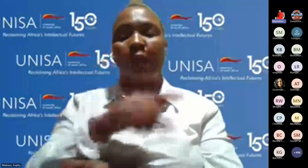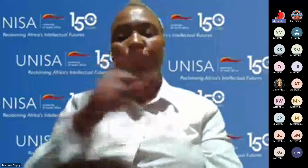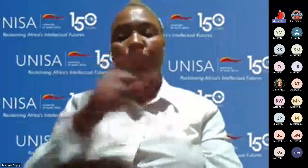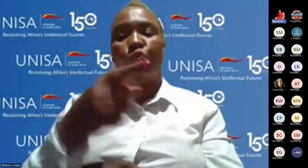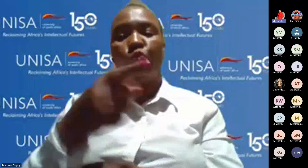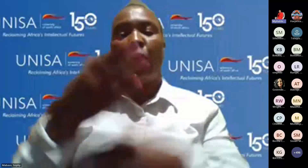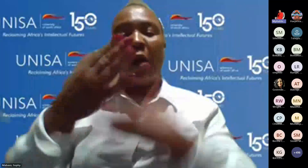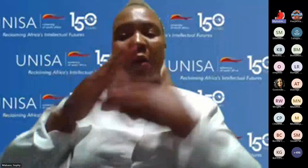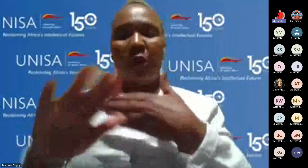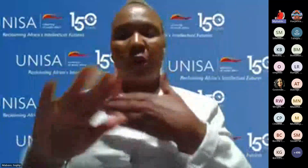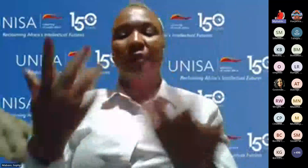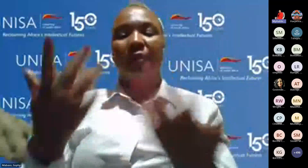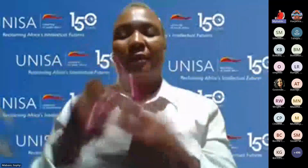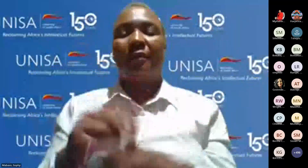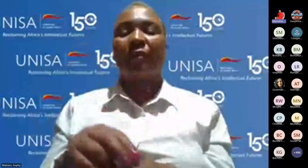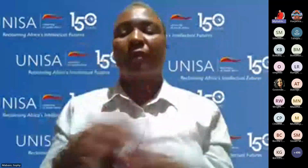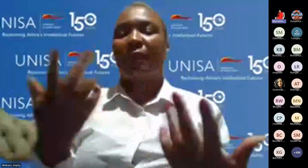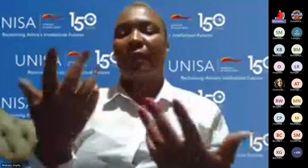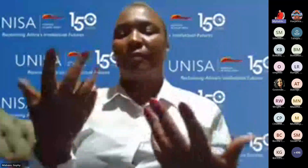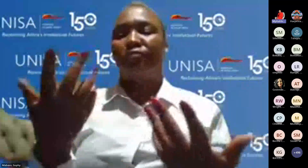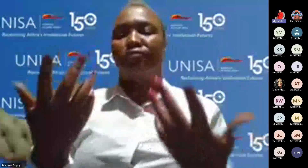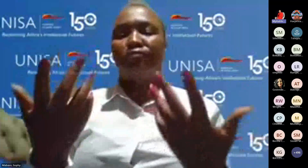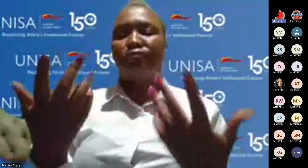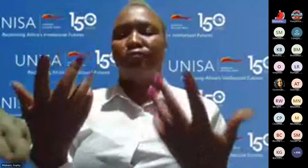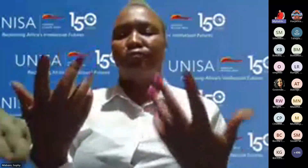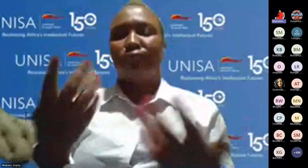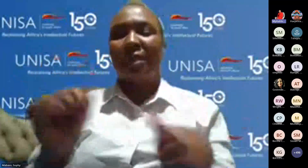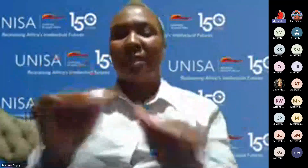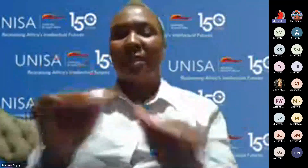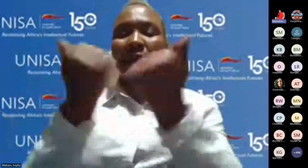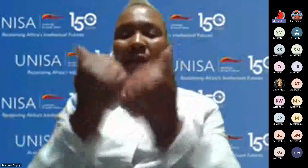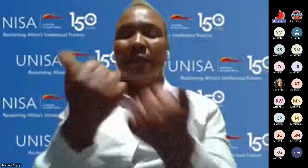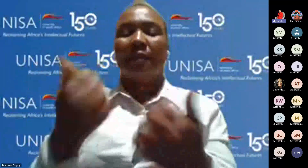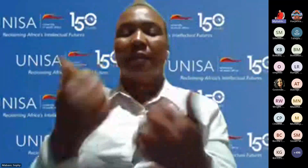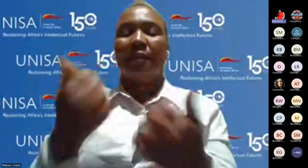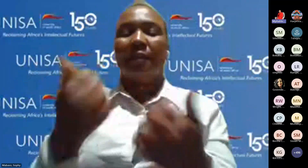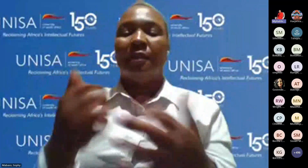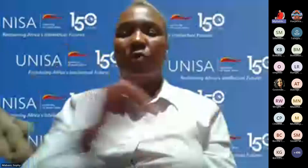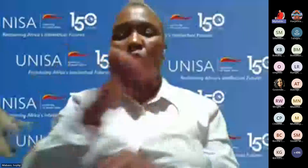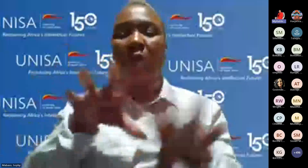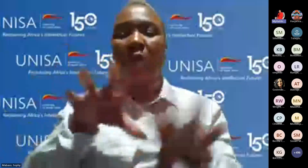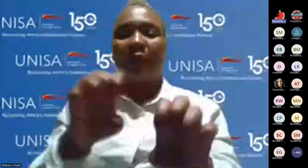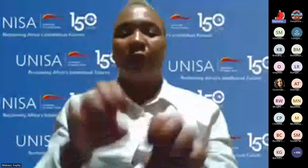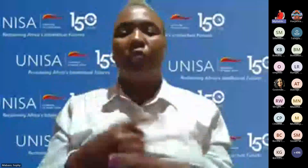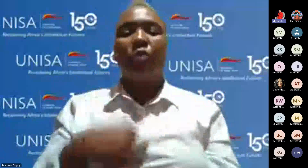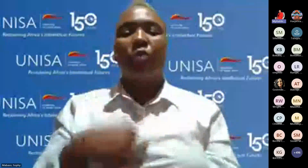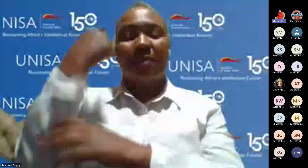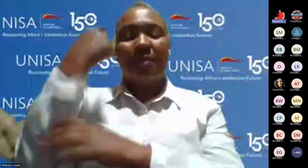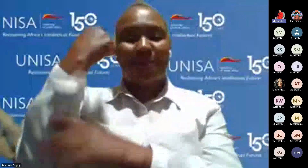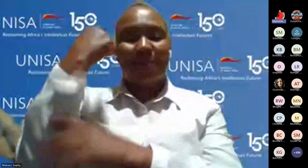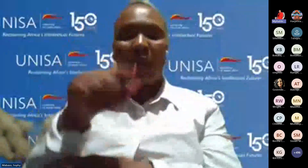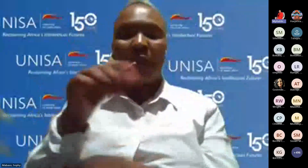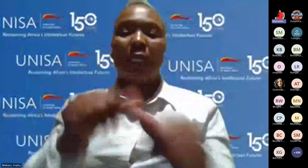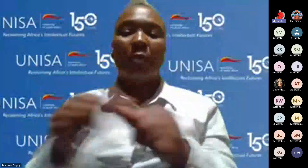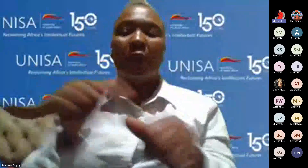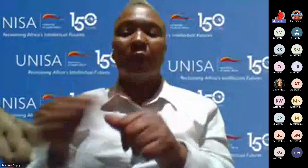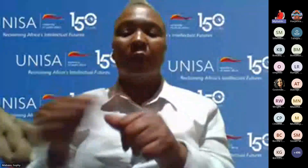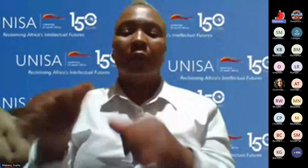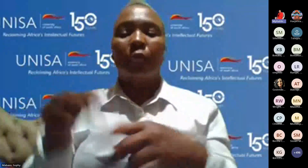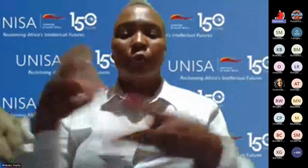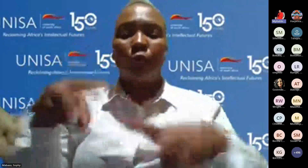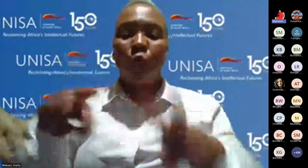avoid unnecessary challenges with your exams. We think that is the better